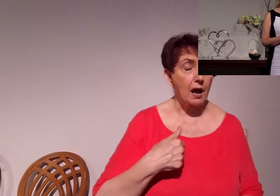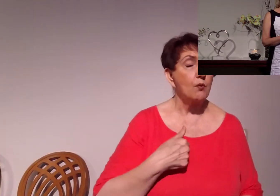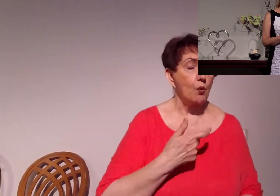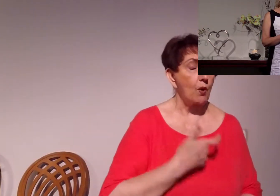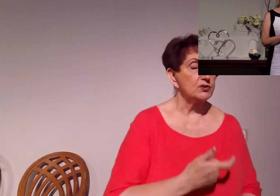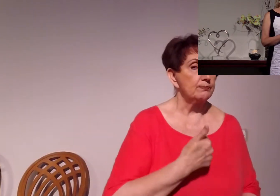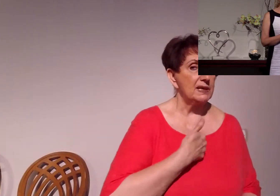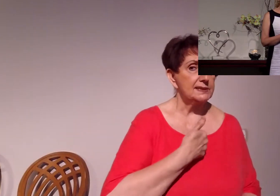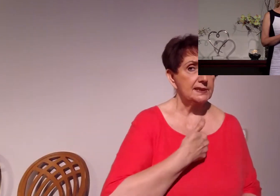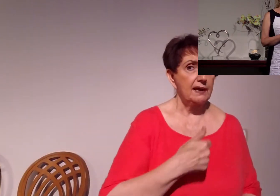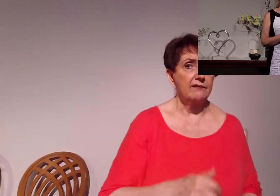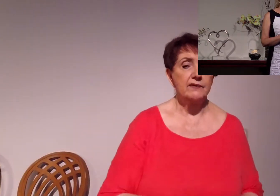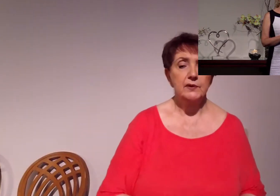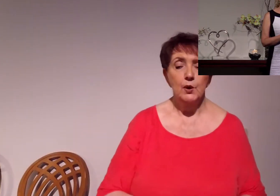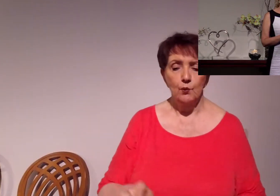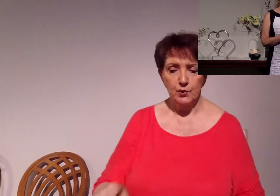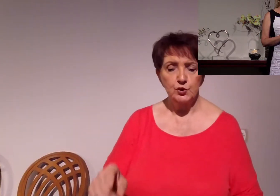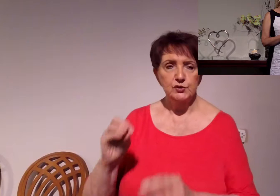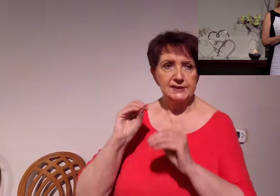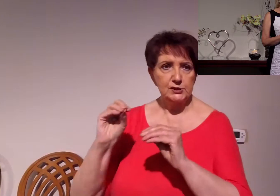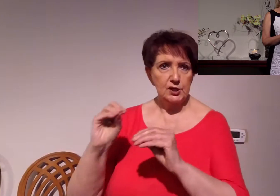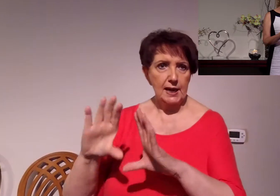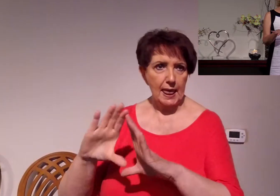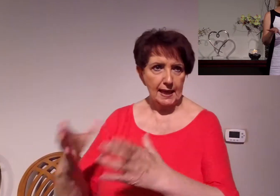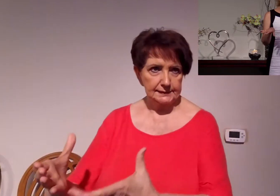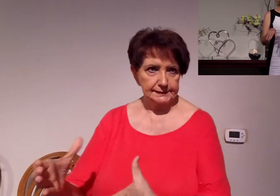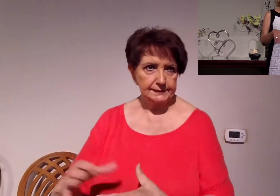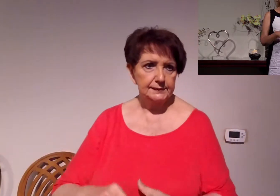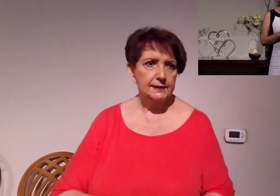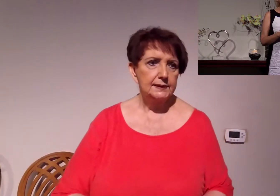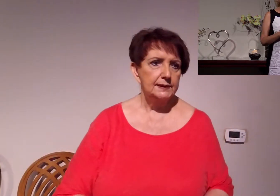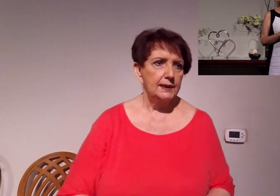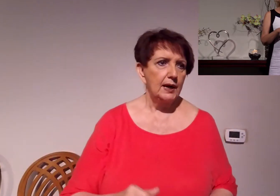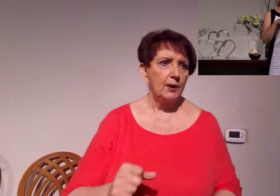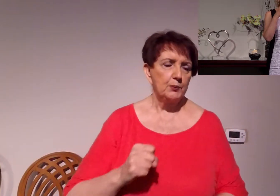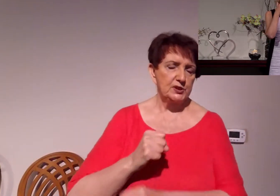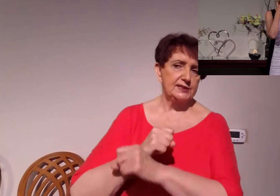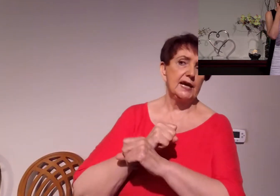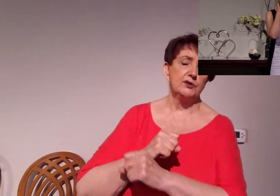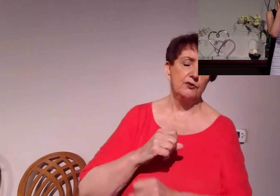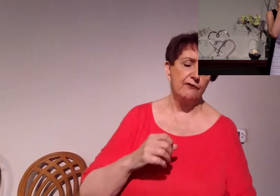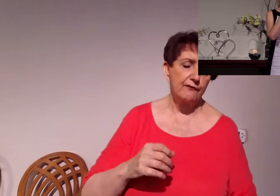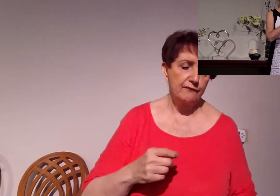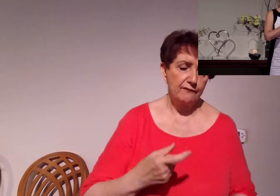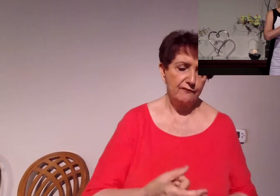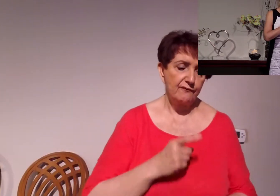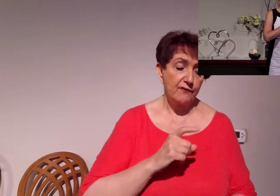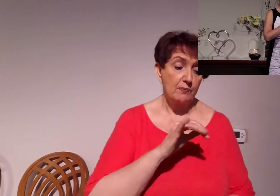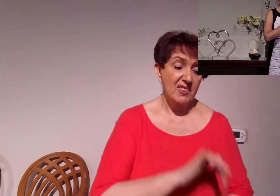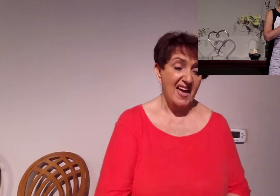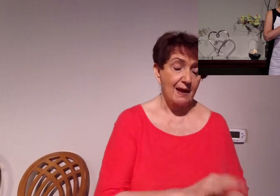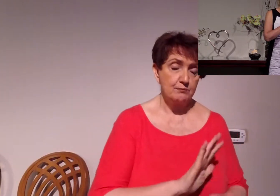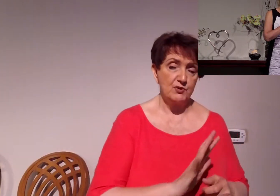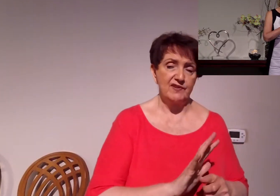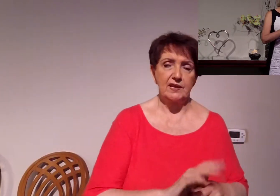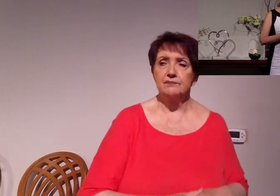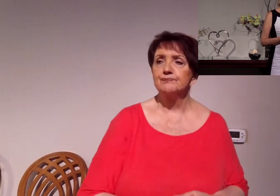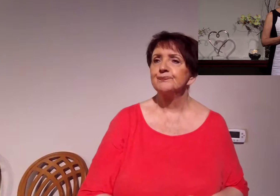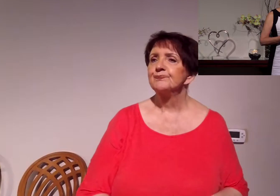When you're teaching class or something like that, I will protect you from that movie." Thank you.